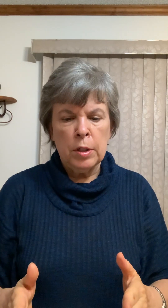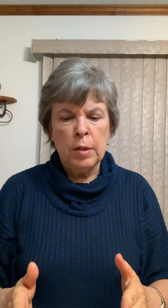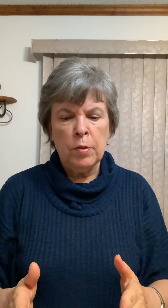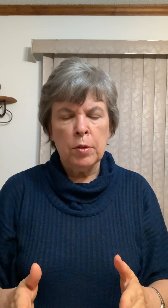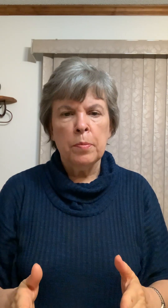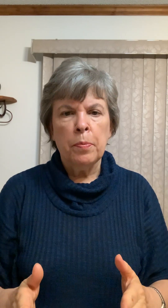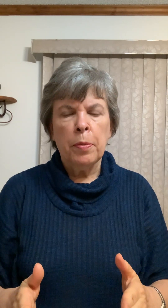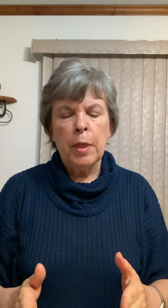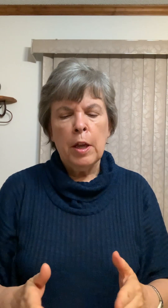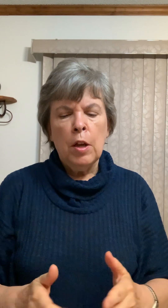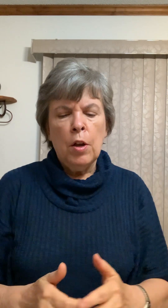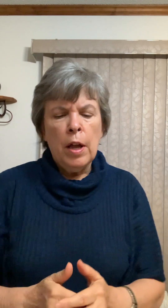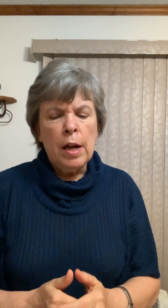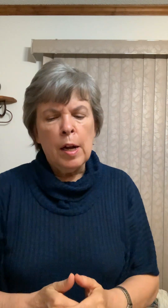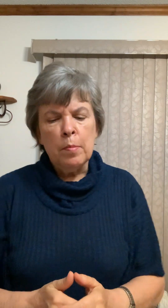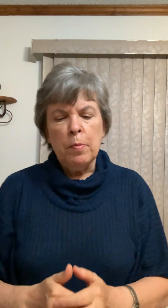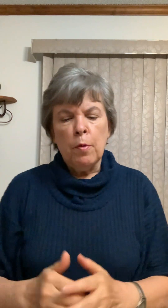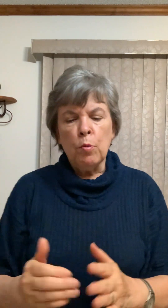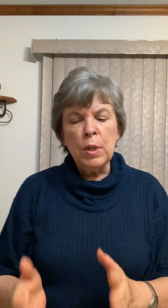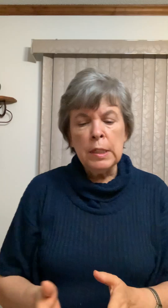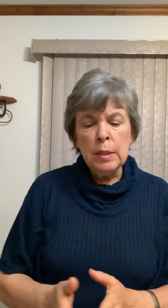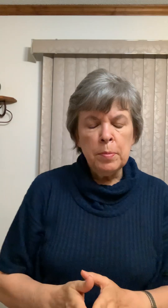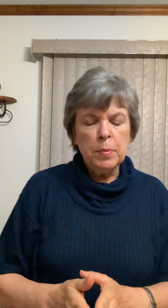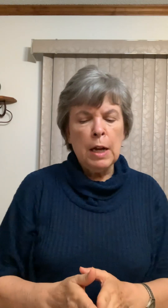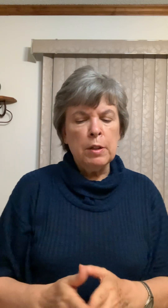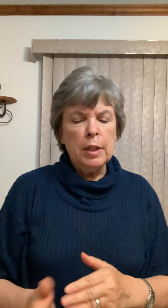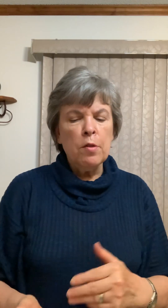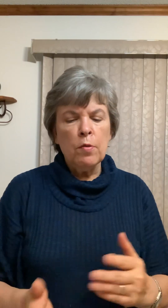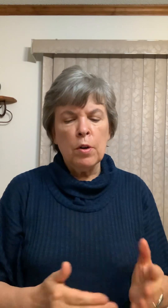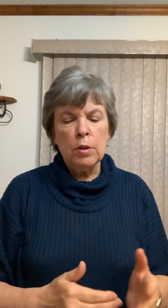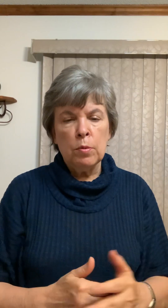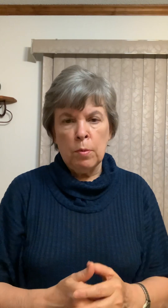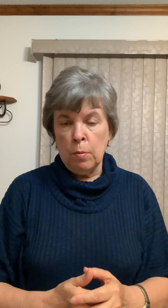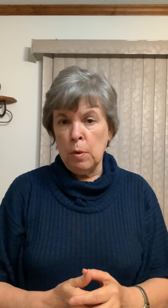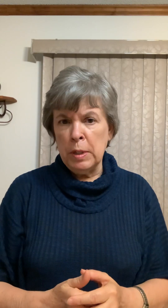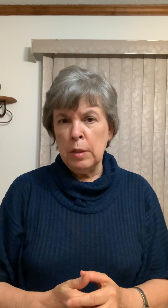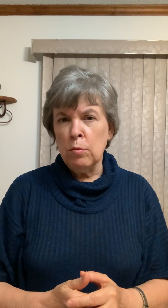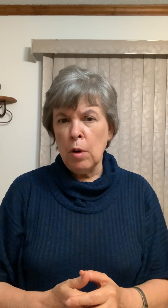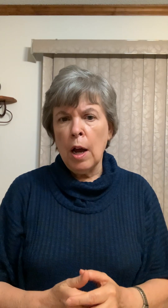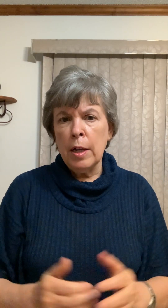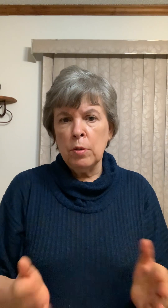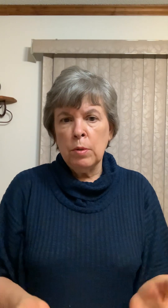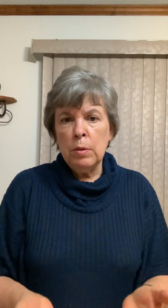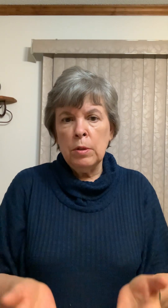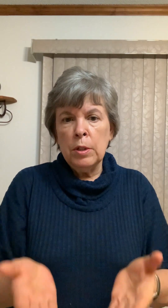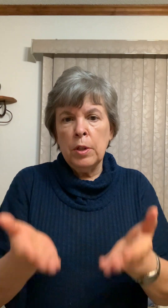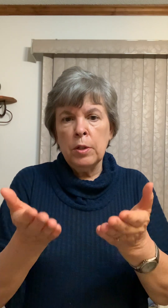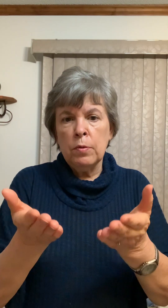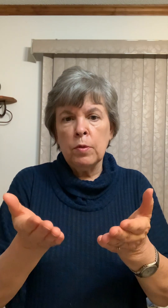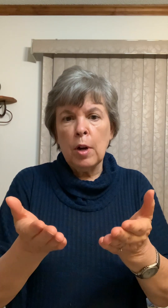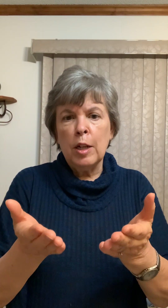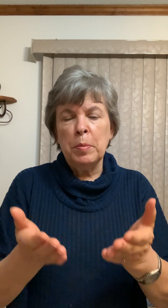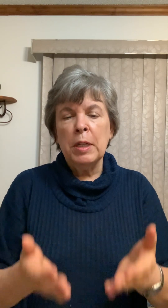person, Savior. Risen. Now in the other verse, when we did rise, we did this for rise because